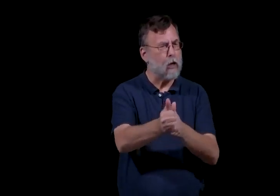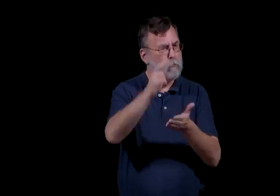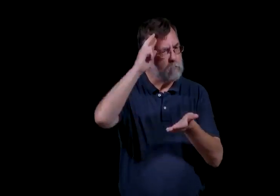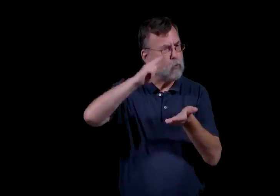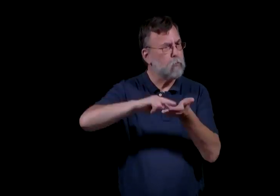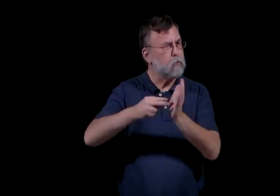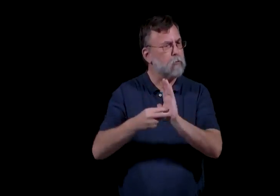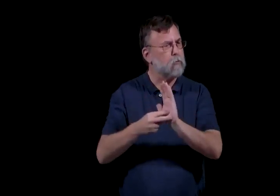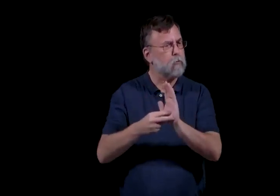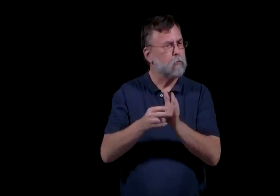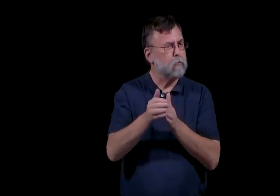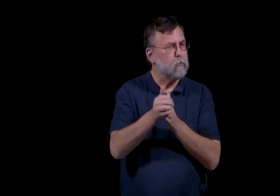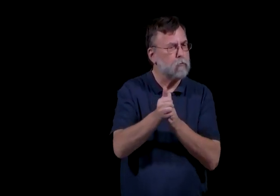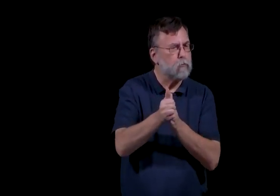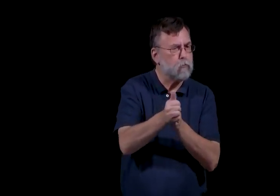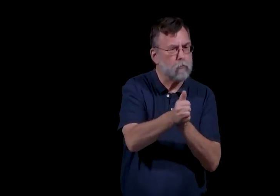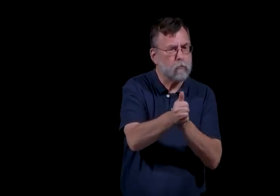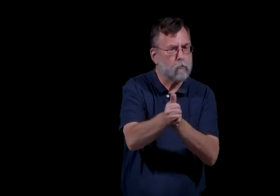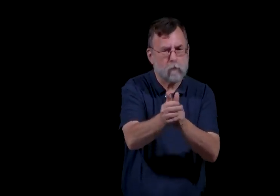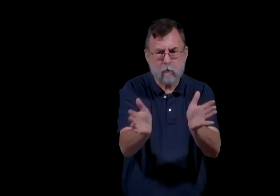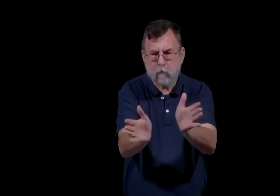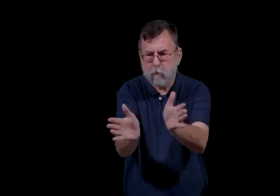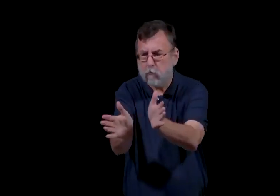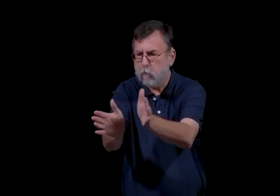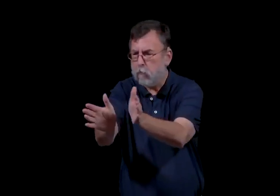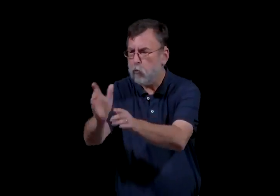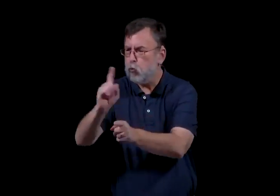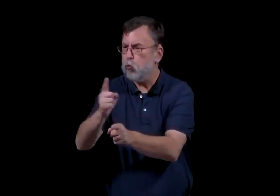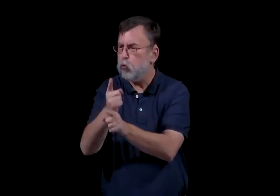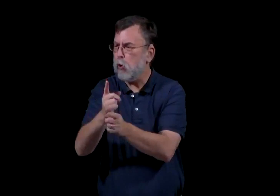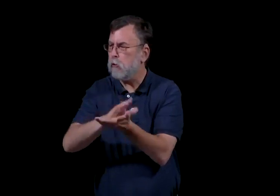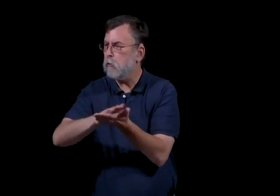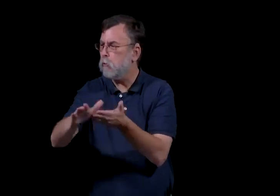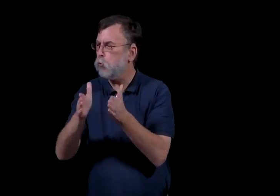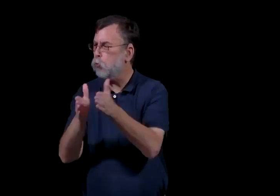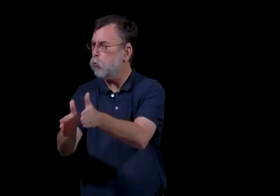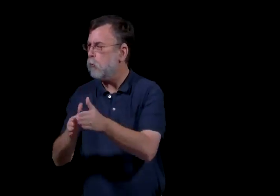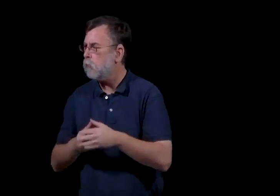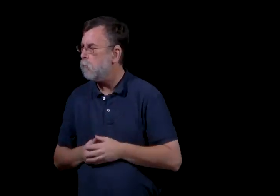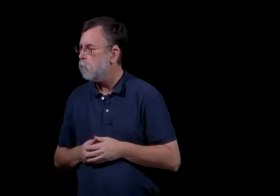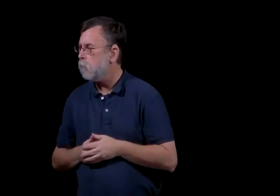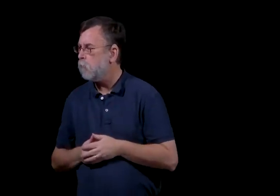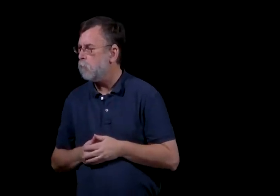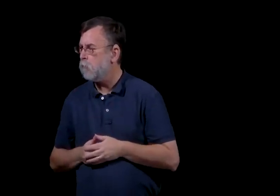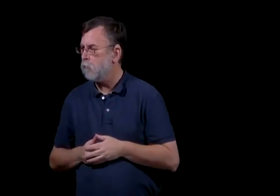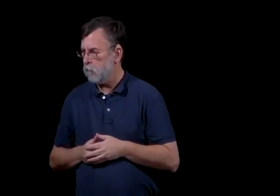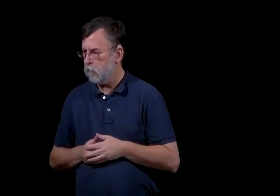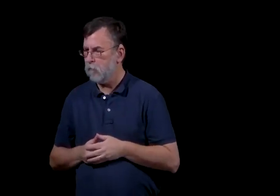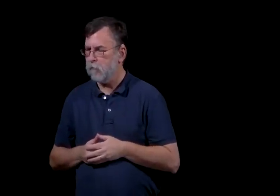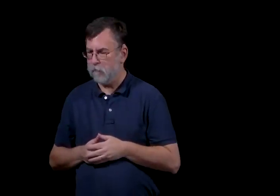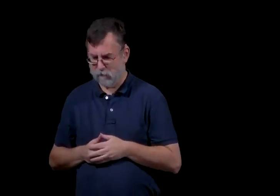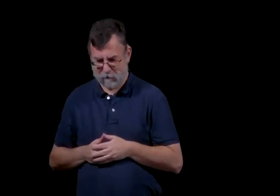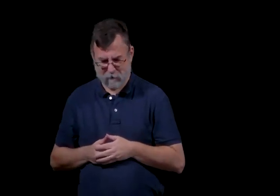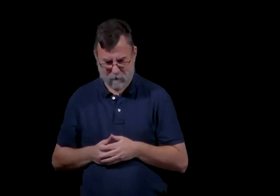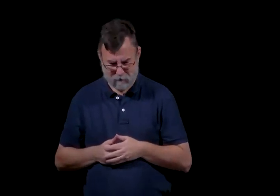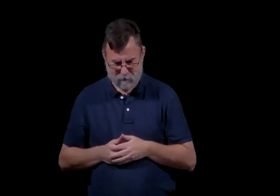He guides. He has a purpose and guides us. He guides us on the right path.